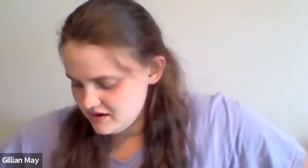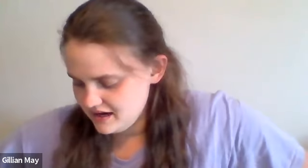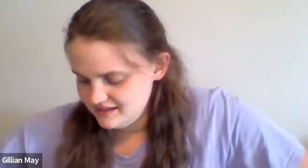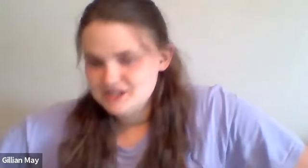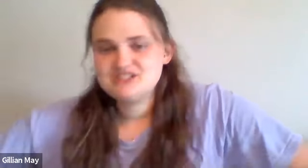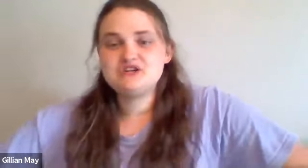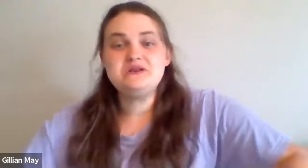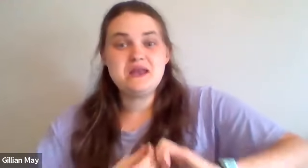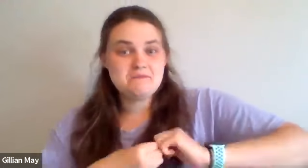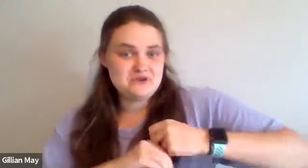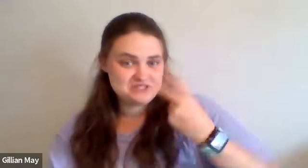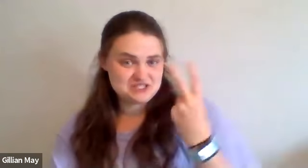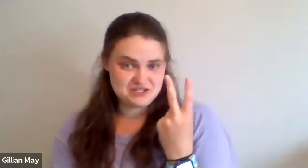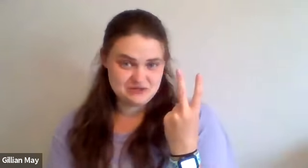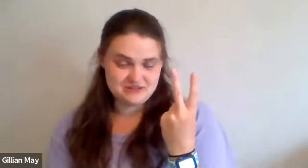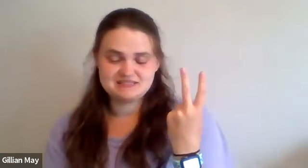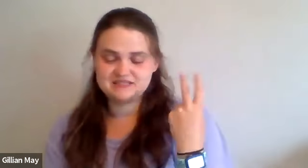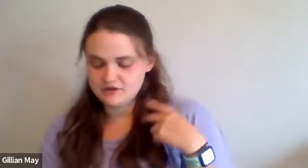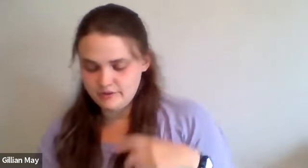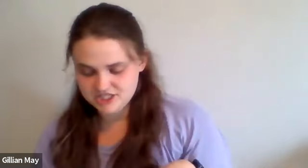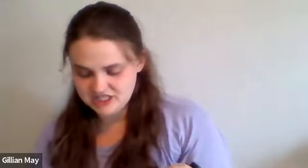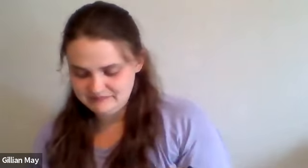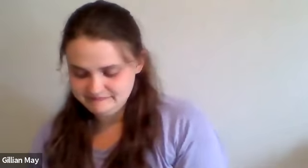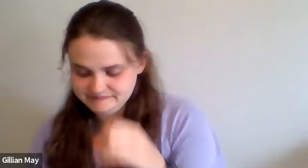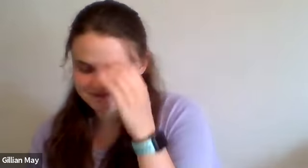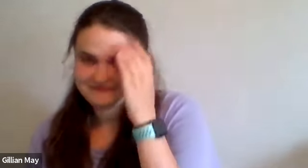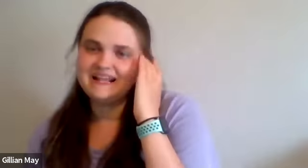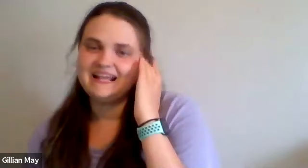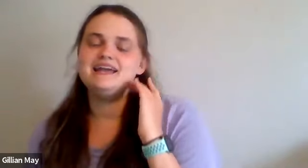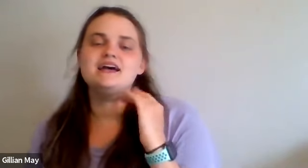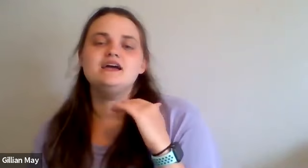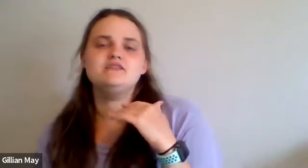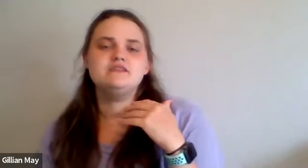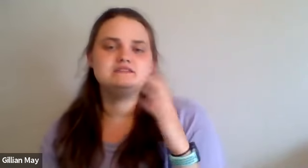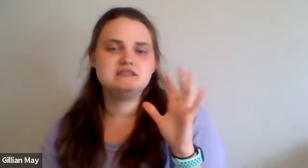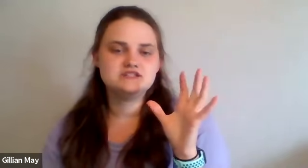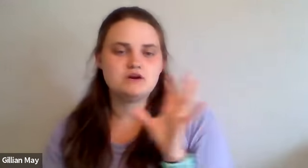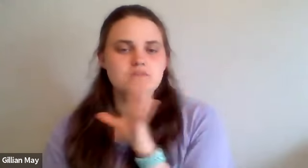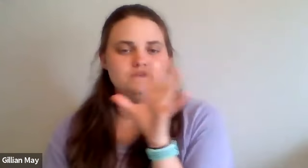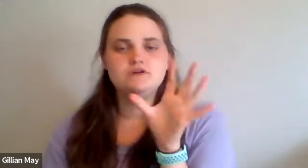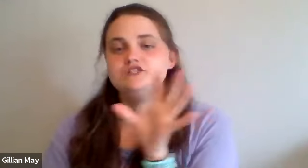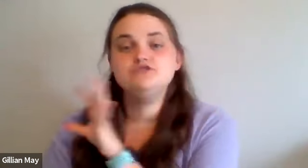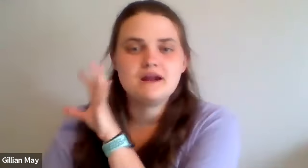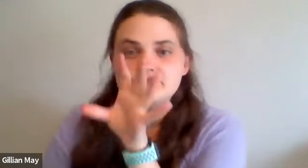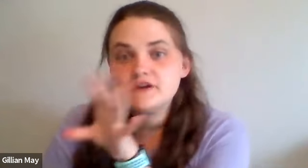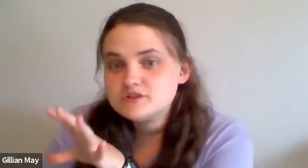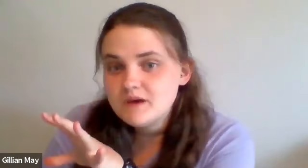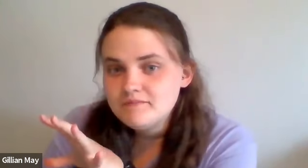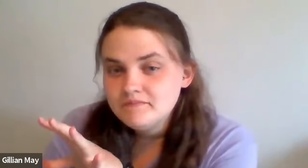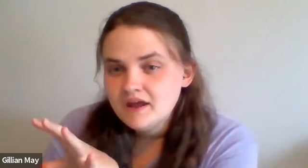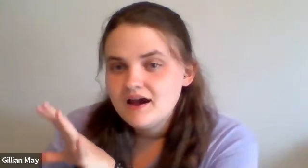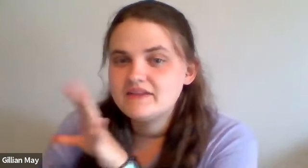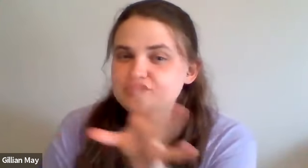right. So number 2, this is another question. And this answer I'll give you guys. You don't have to fingerspell unless you